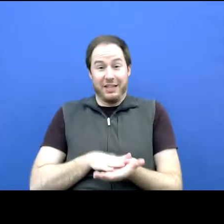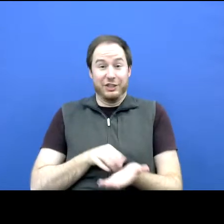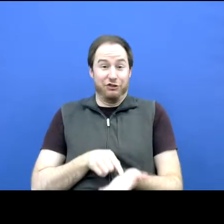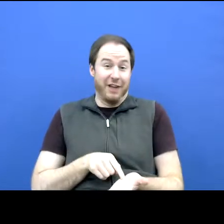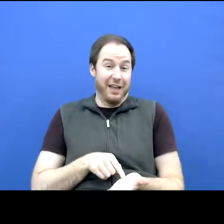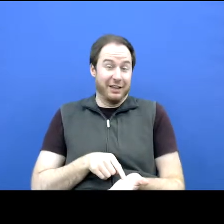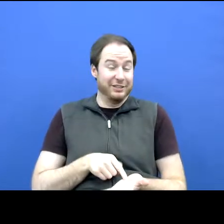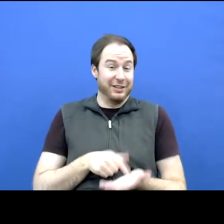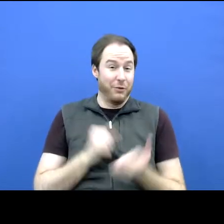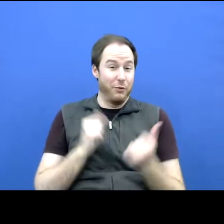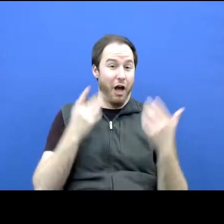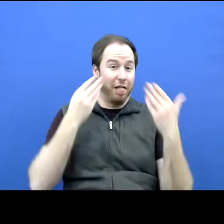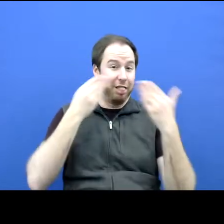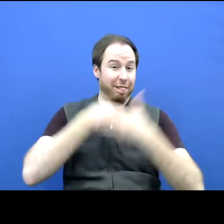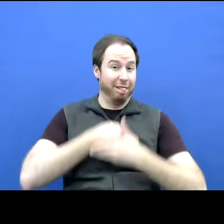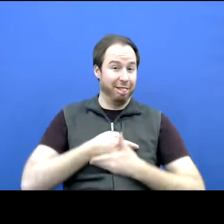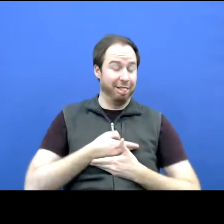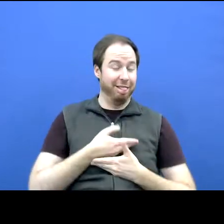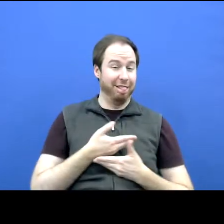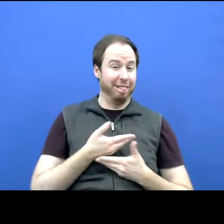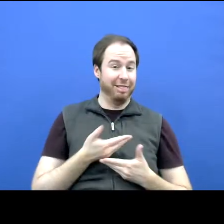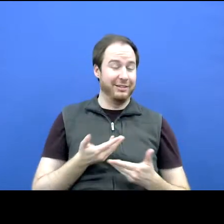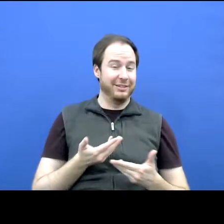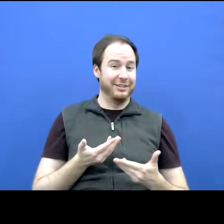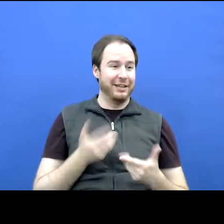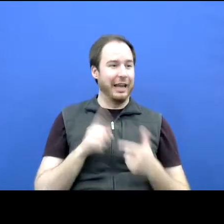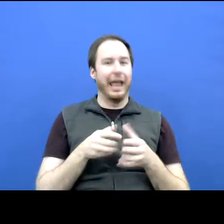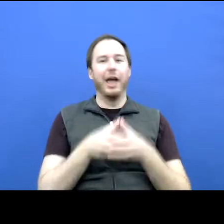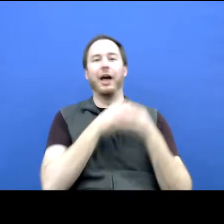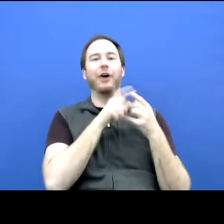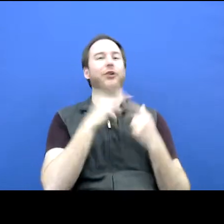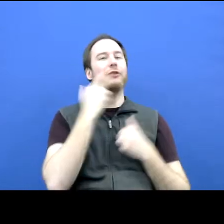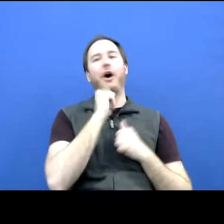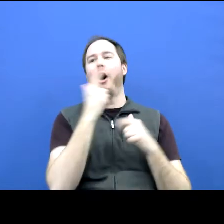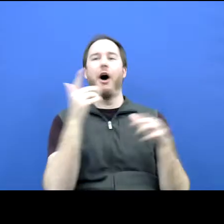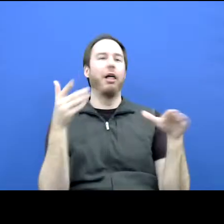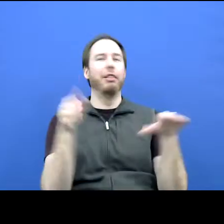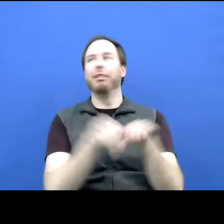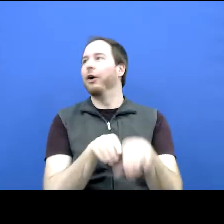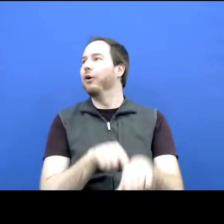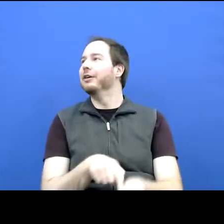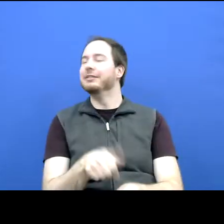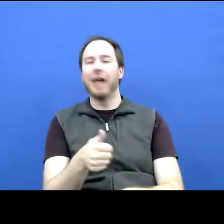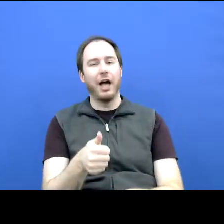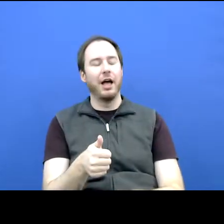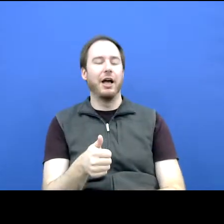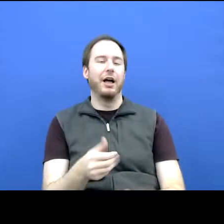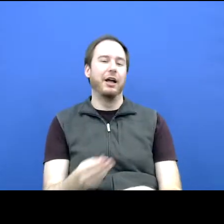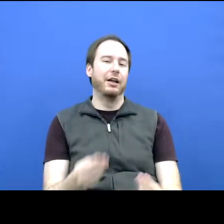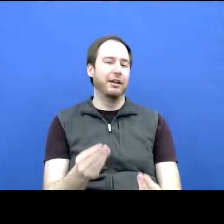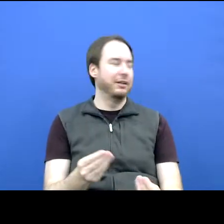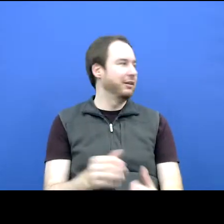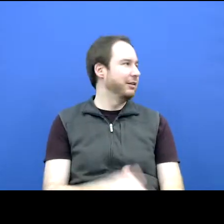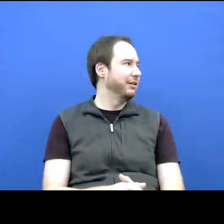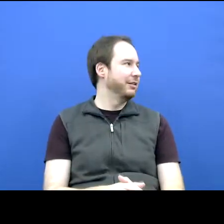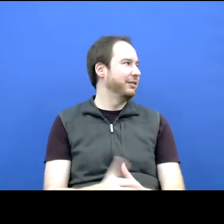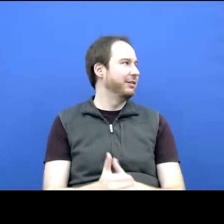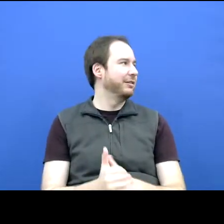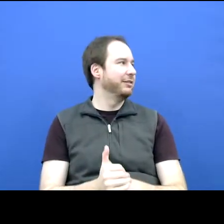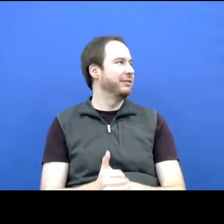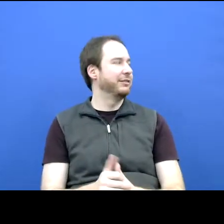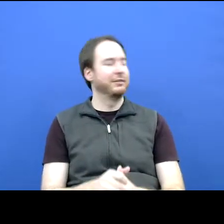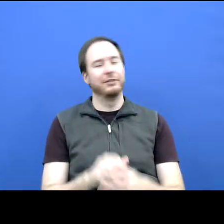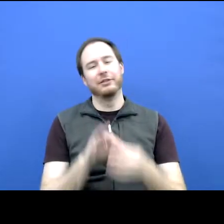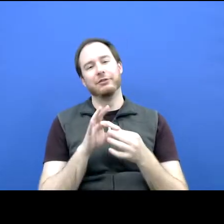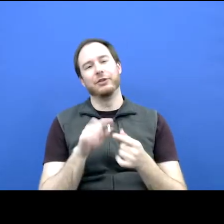it? Not like we have any place to go. I know. The restaurants have all closed, so it has to do with